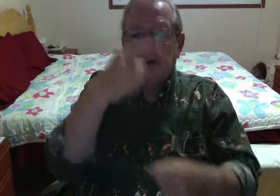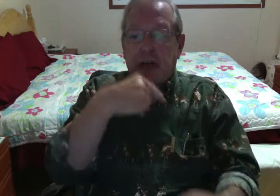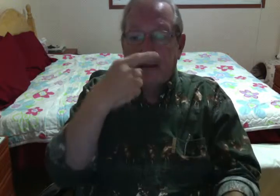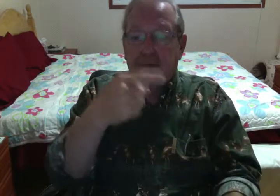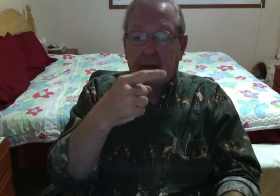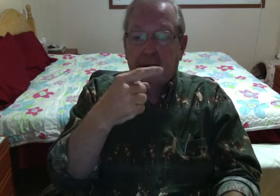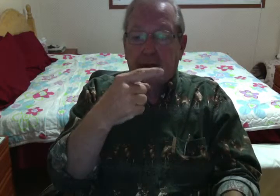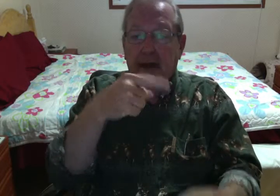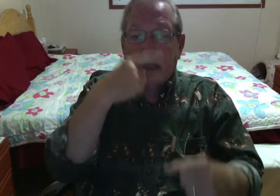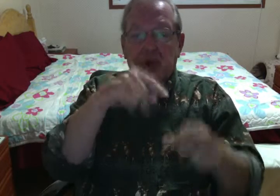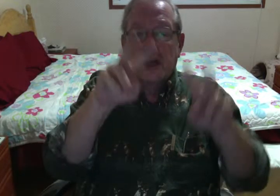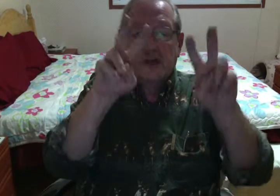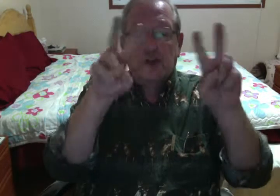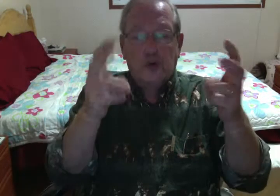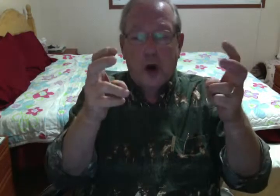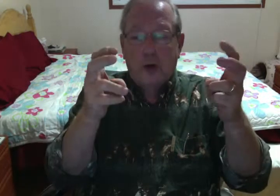statement. He says, quote,